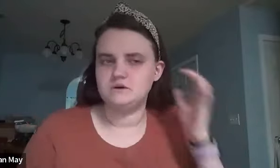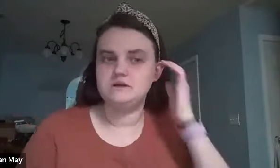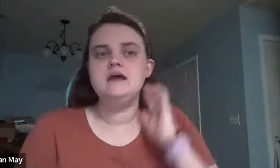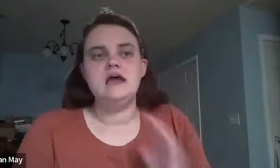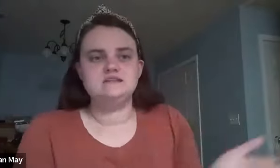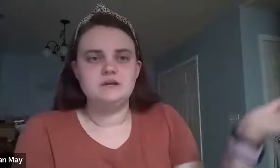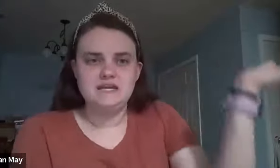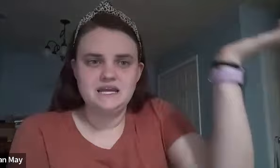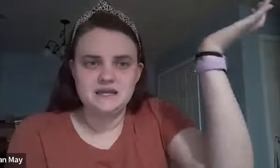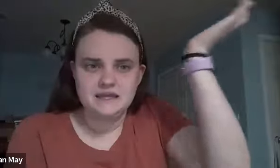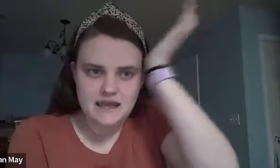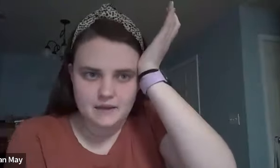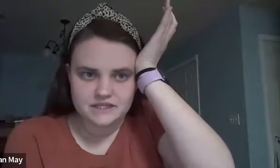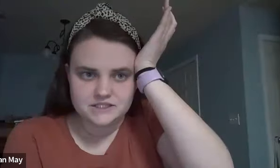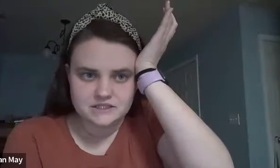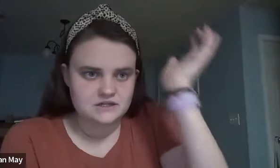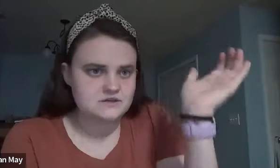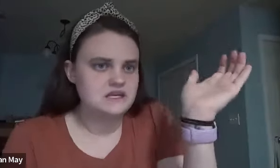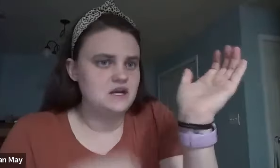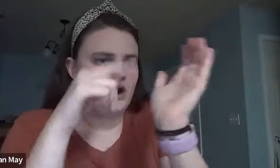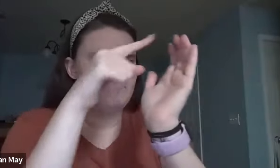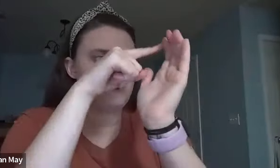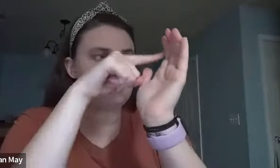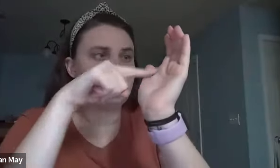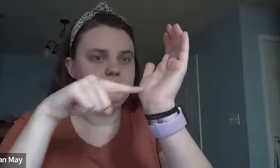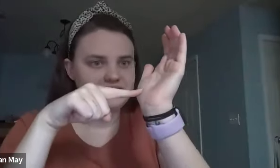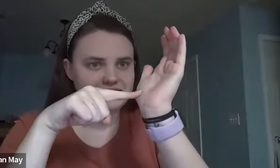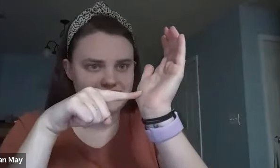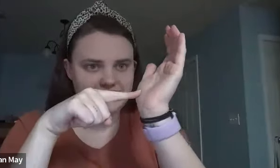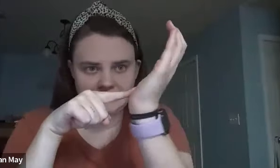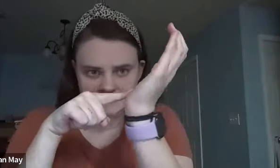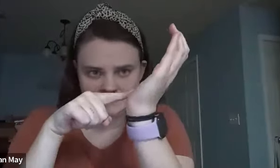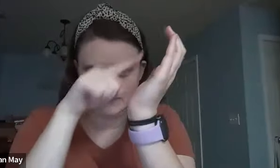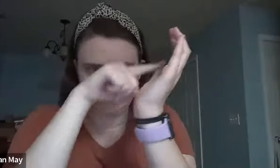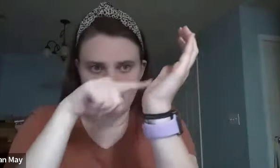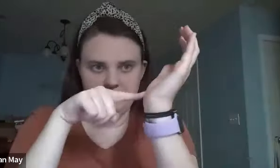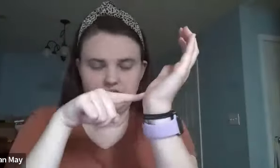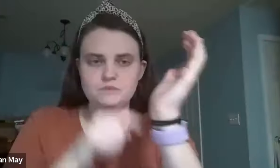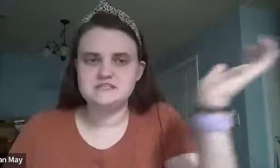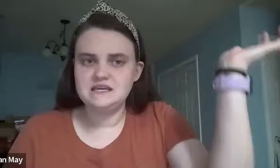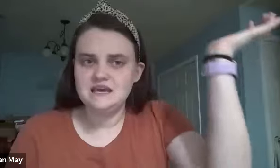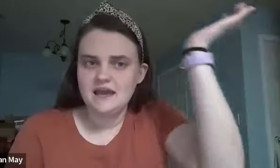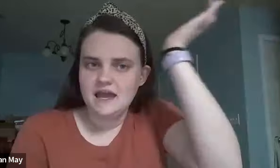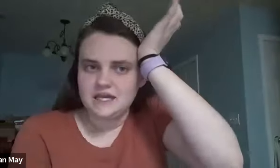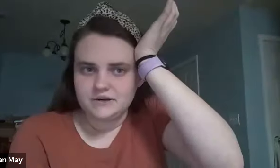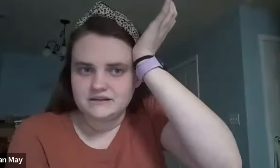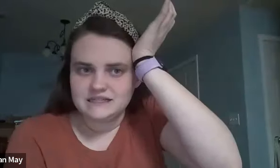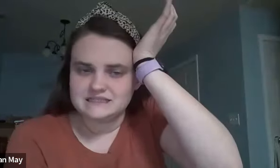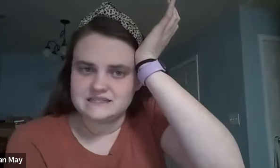one. It's going to be cabbage. So it's like a very open C. There we go. Very open C. And you put it next to the side of